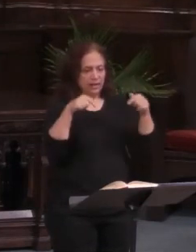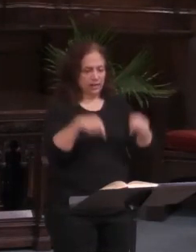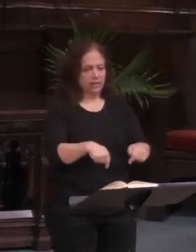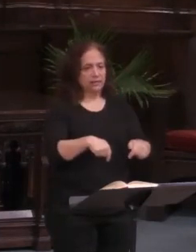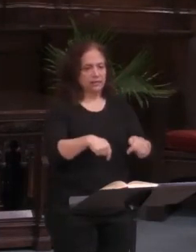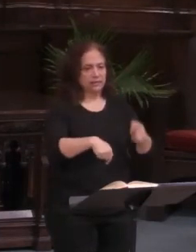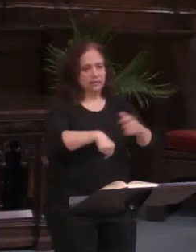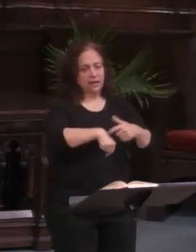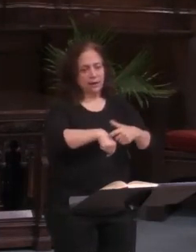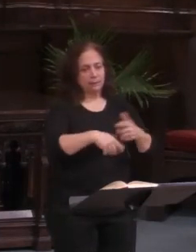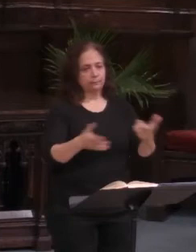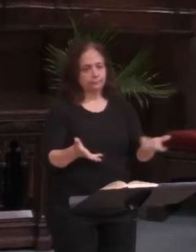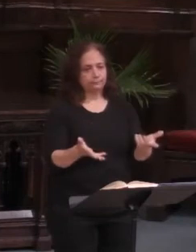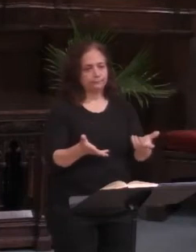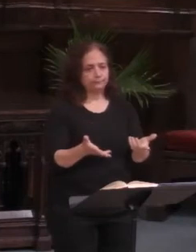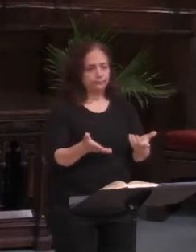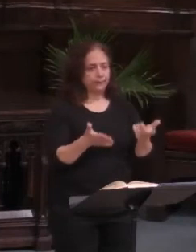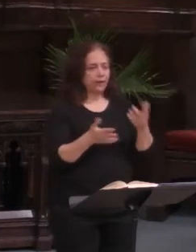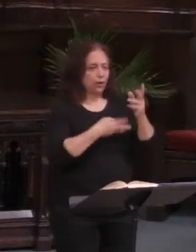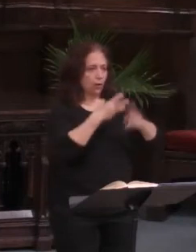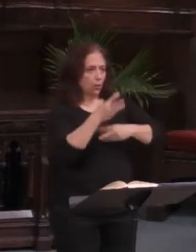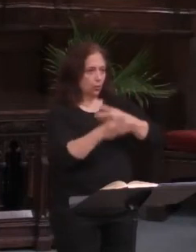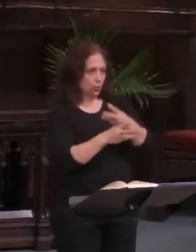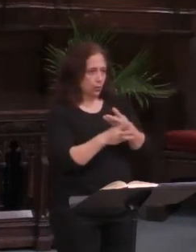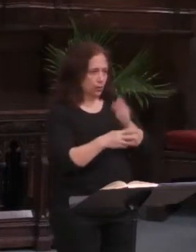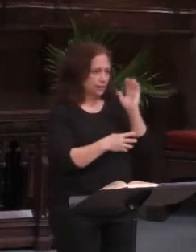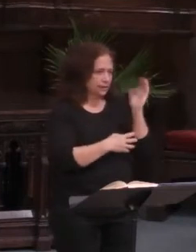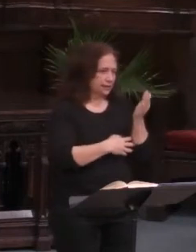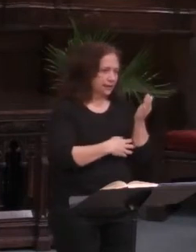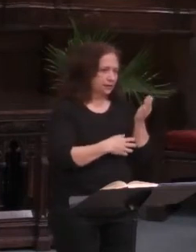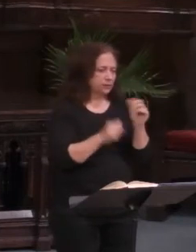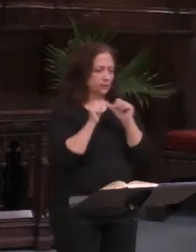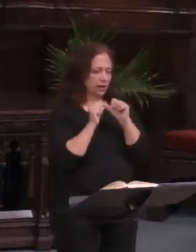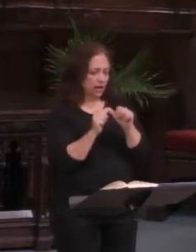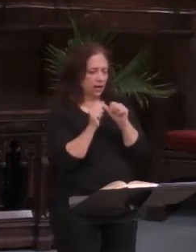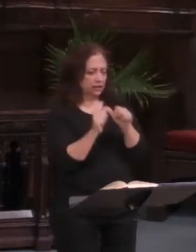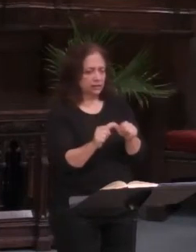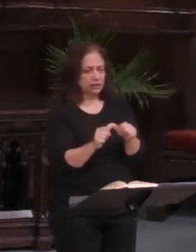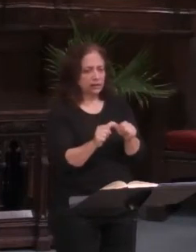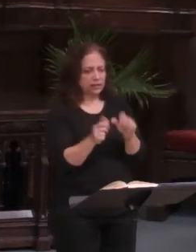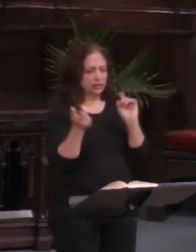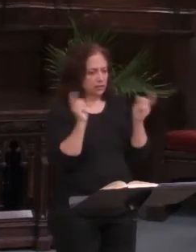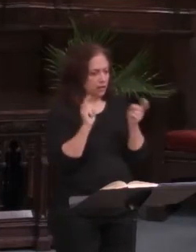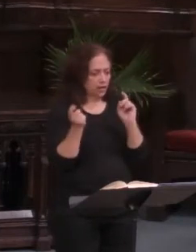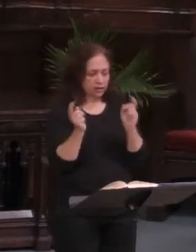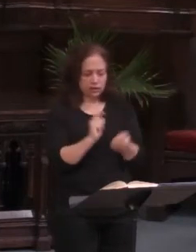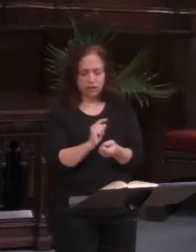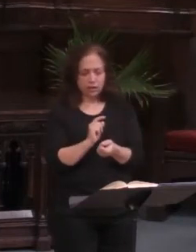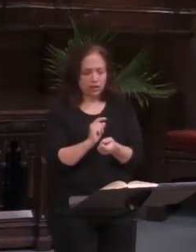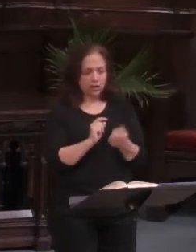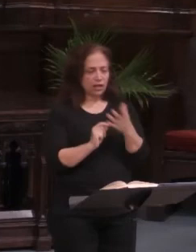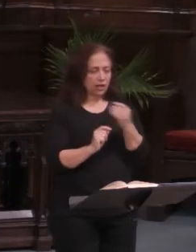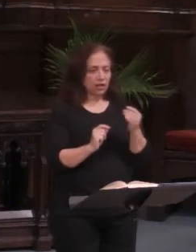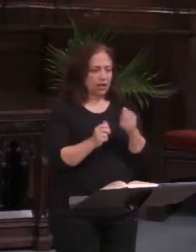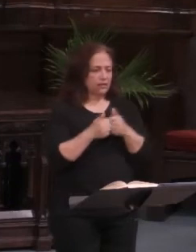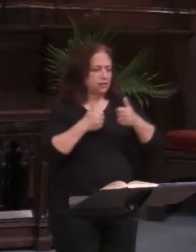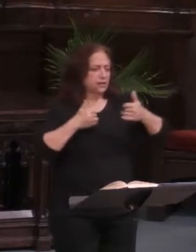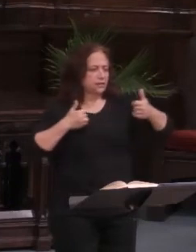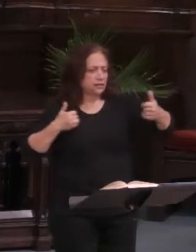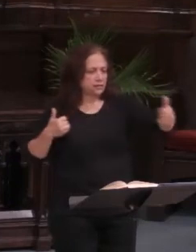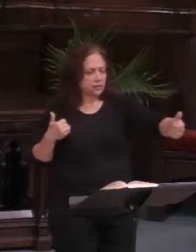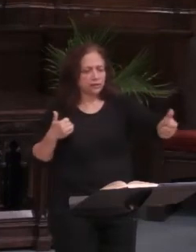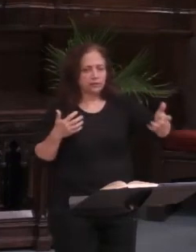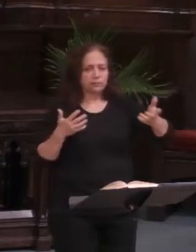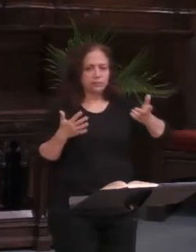this time? A world that seems to be constantly changing and distancing